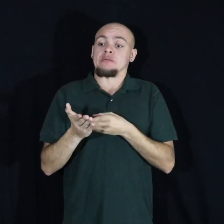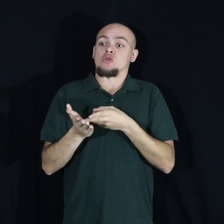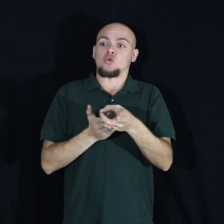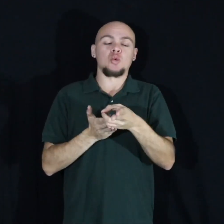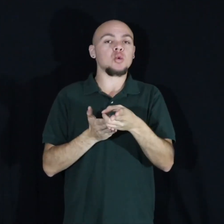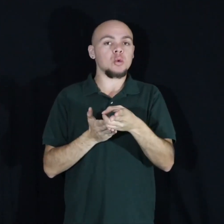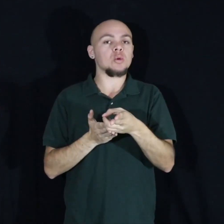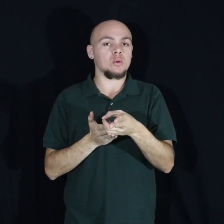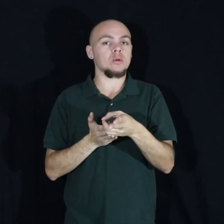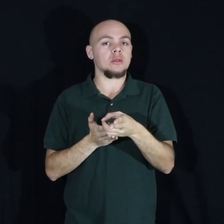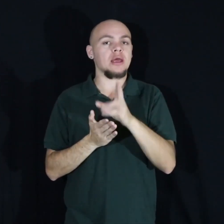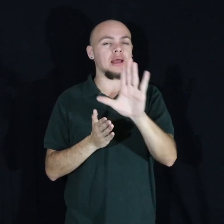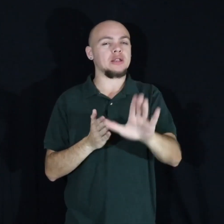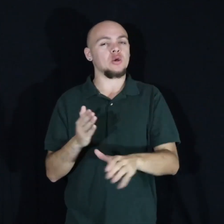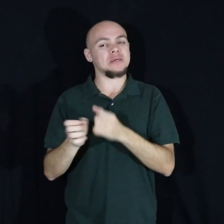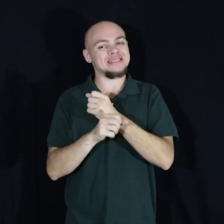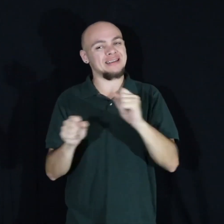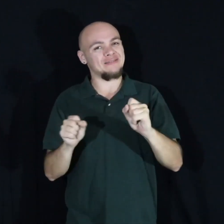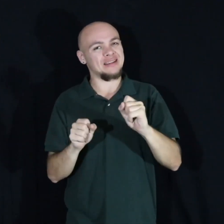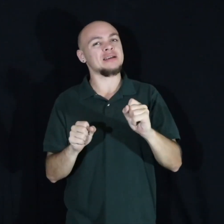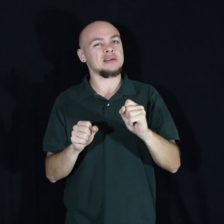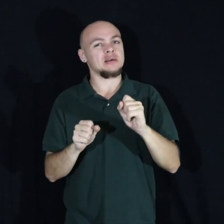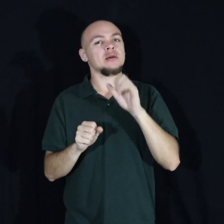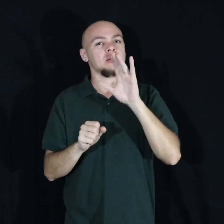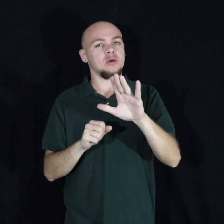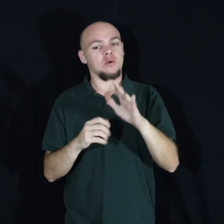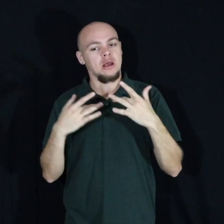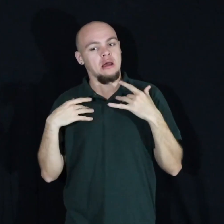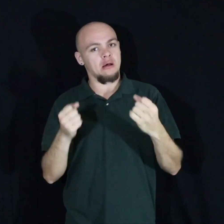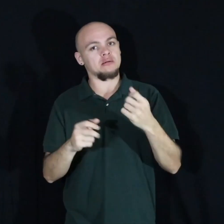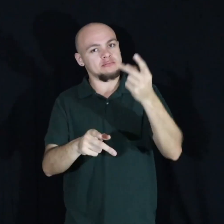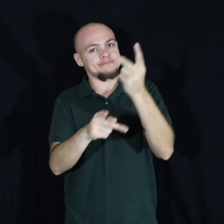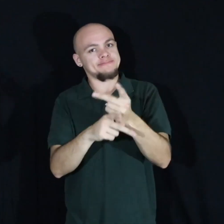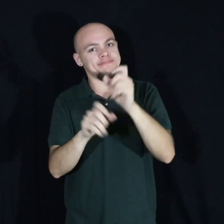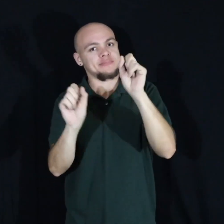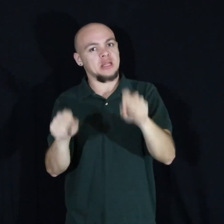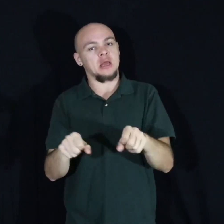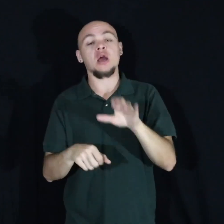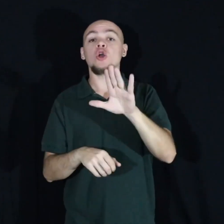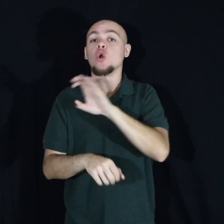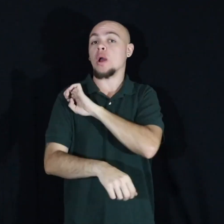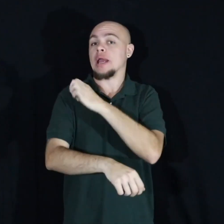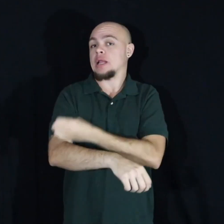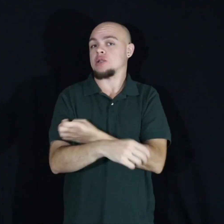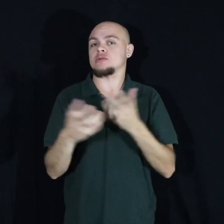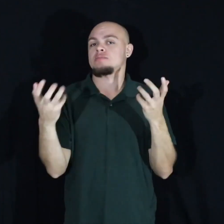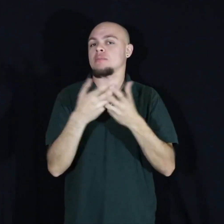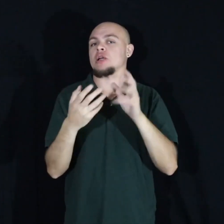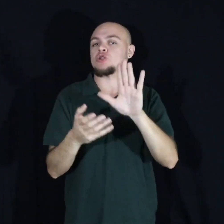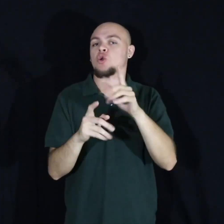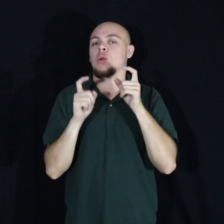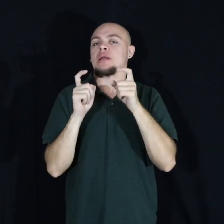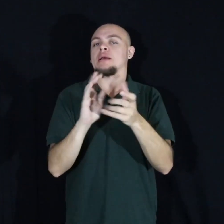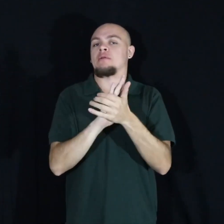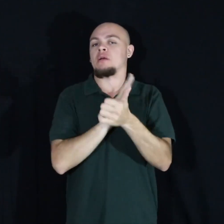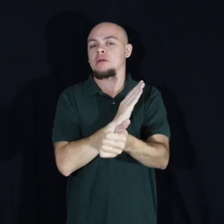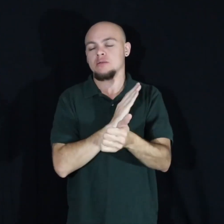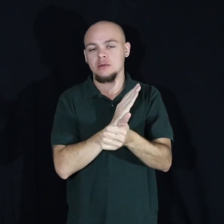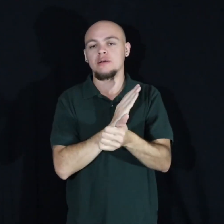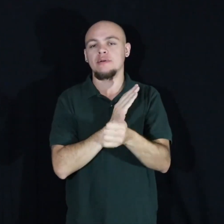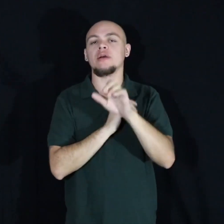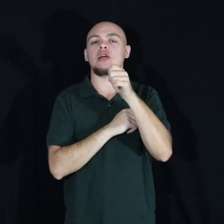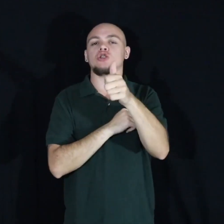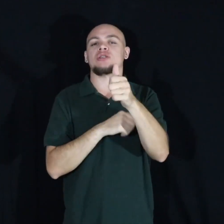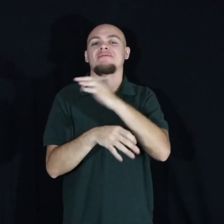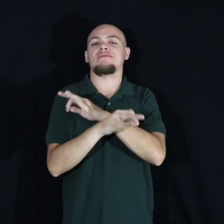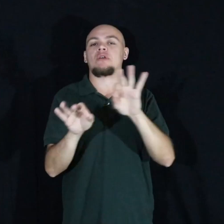champion your health and your safety. You can manage and cultivate your energy to align with your unique gifts, talents, and abilities to free